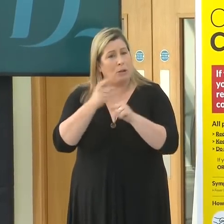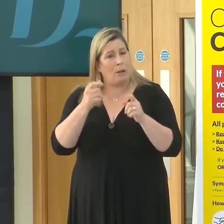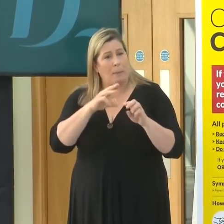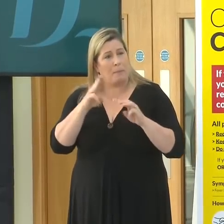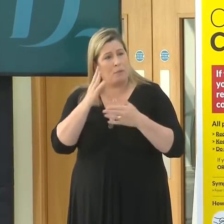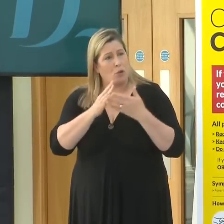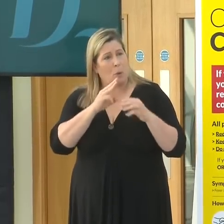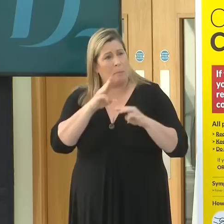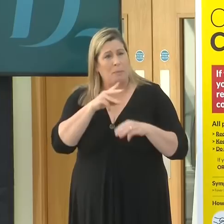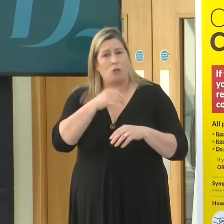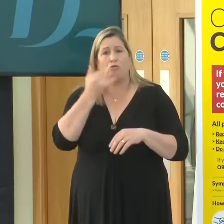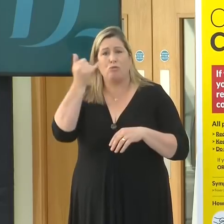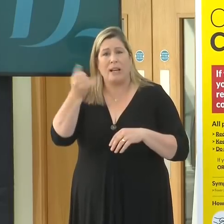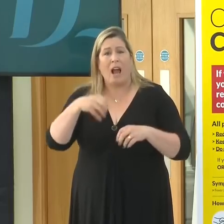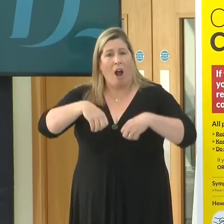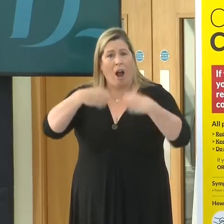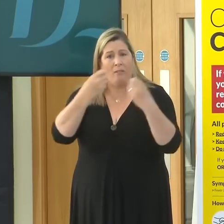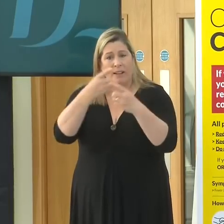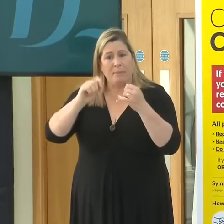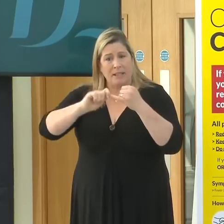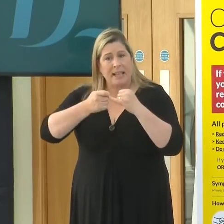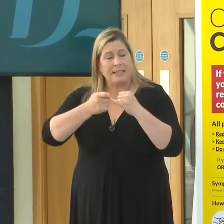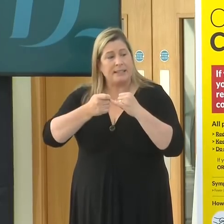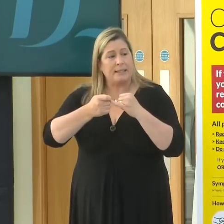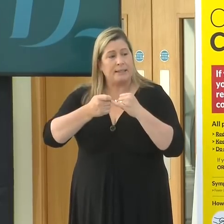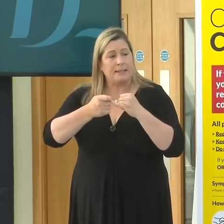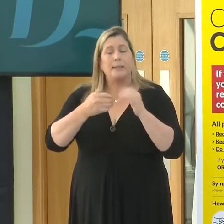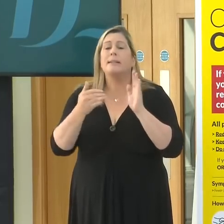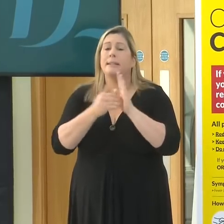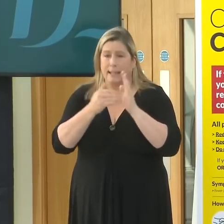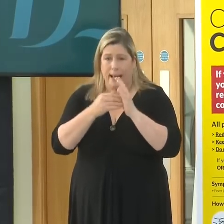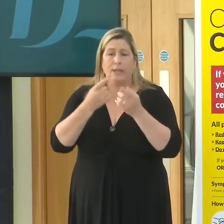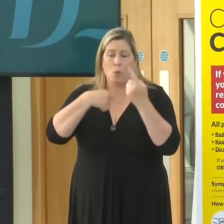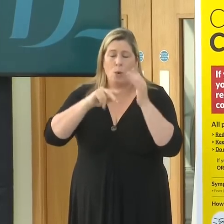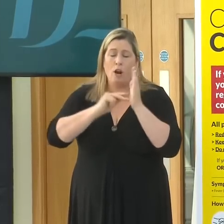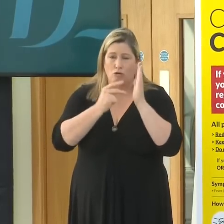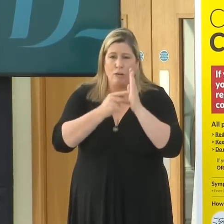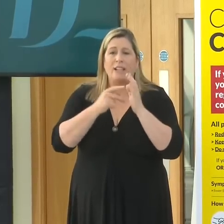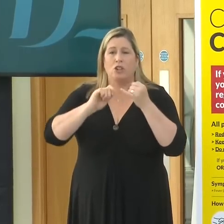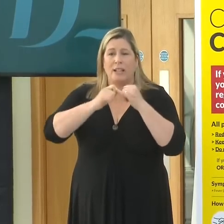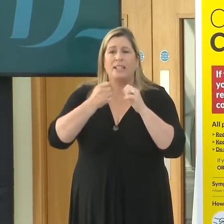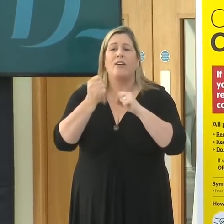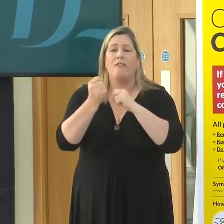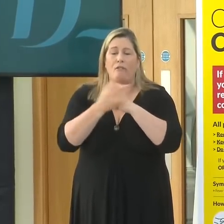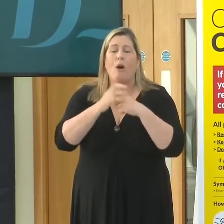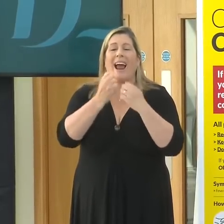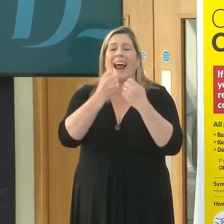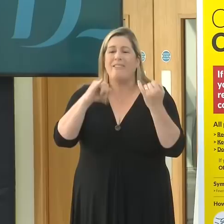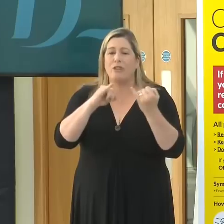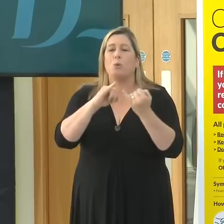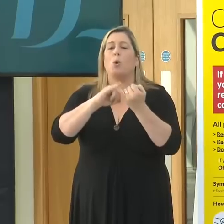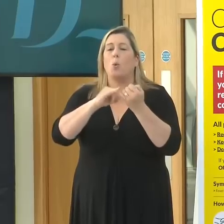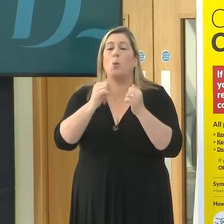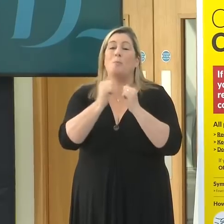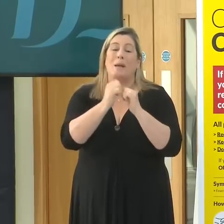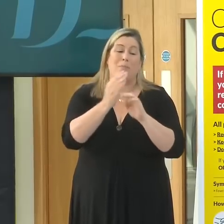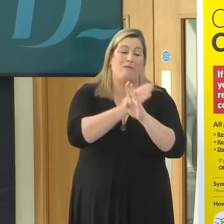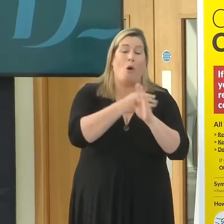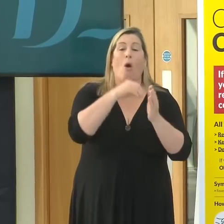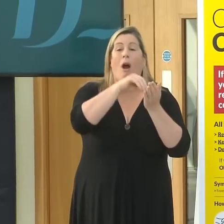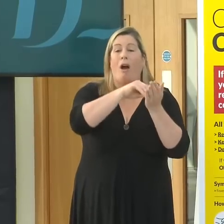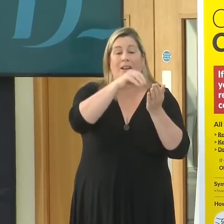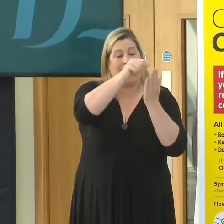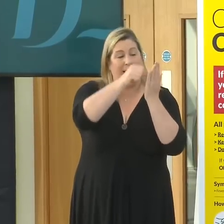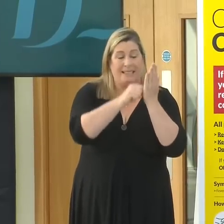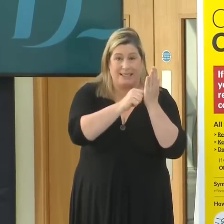contacted being offered a test. Is that right? Yes, we're proactively arranging tests for contacts. Previously, we would have made contact and they